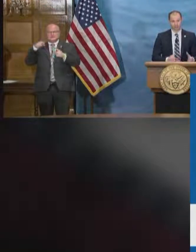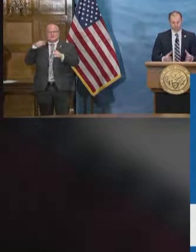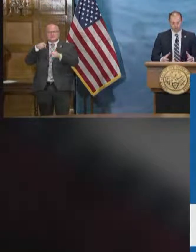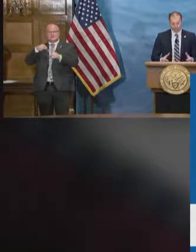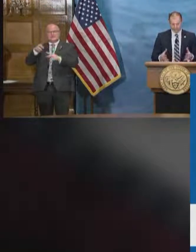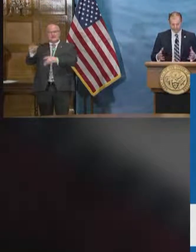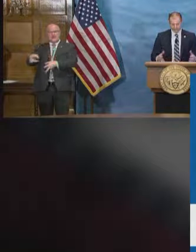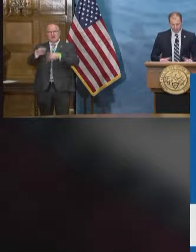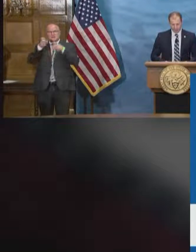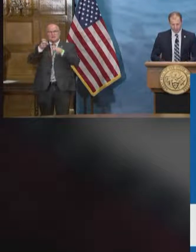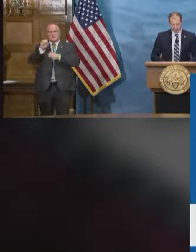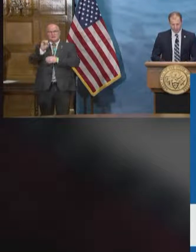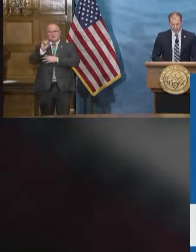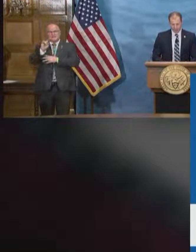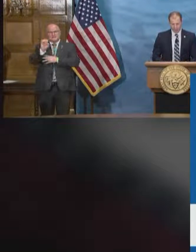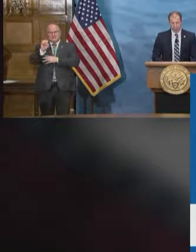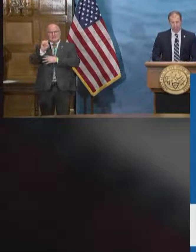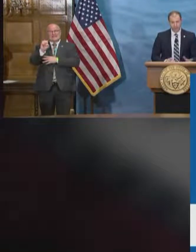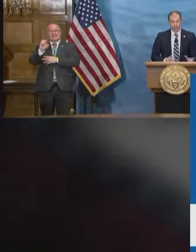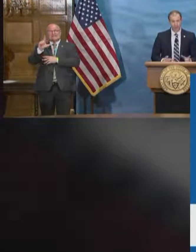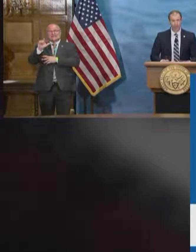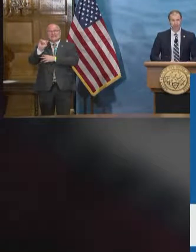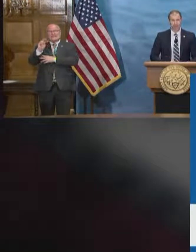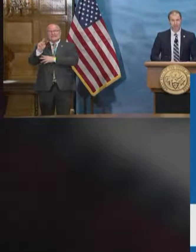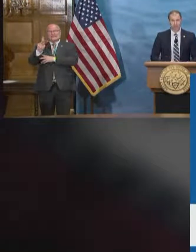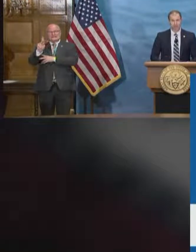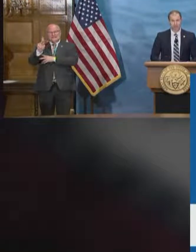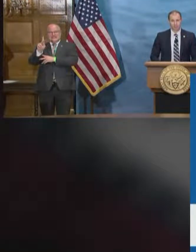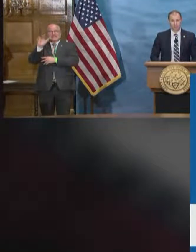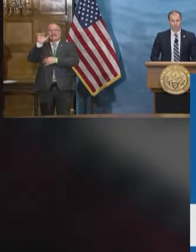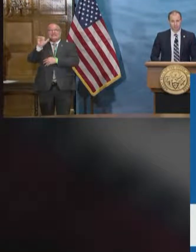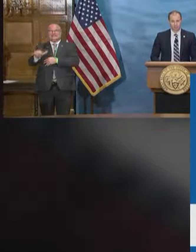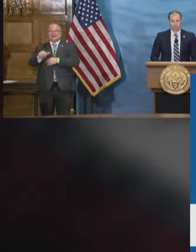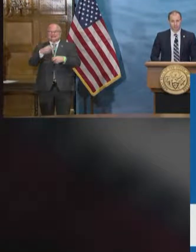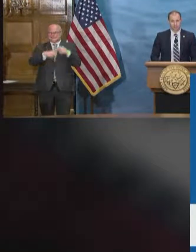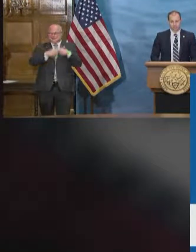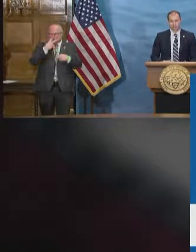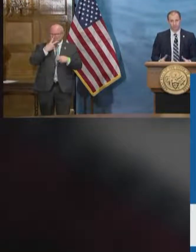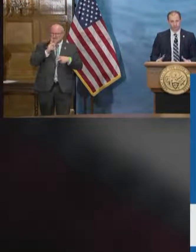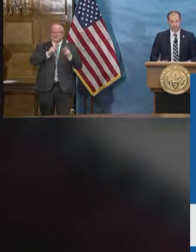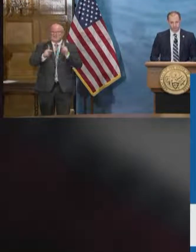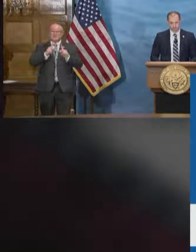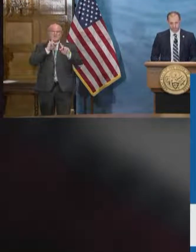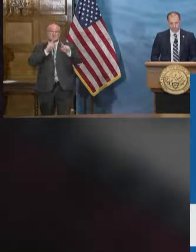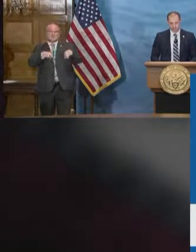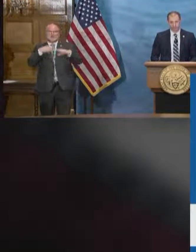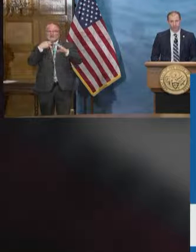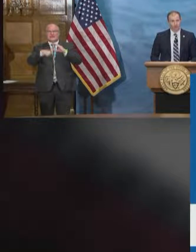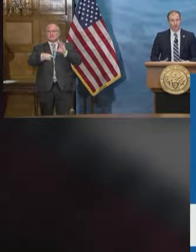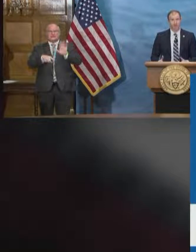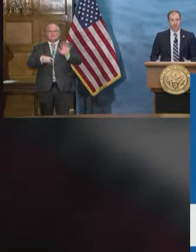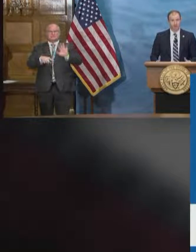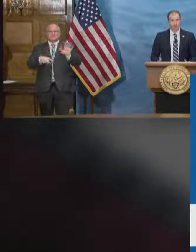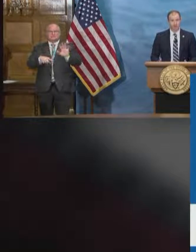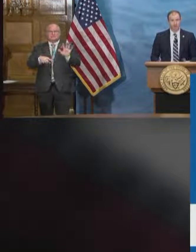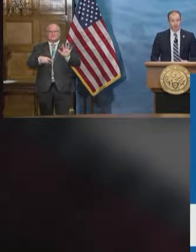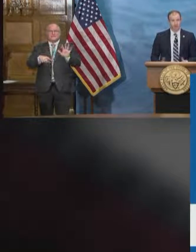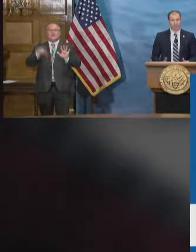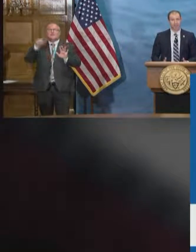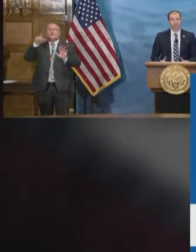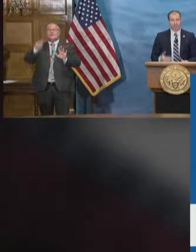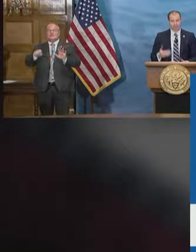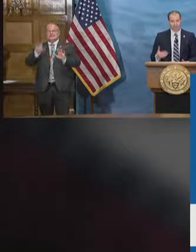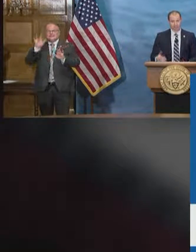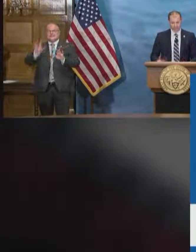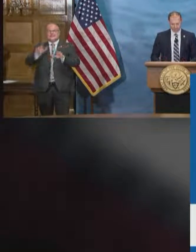uploadable site via the link. So that's where you're running into some issues that we're seeing folks just responding to the email. We're not getting that information that that way,